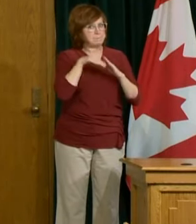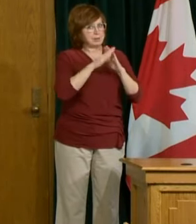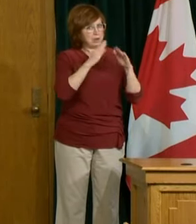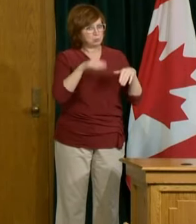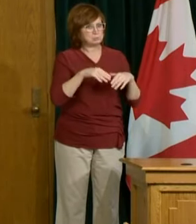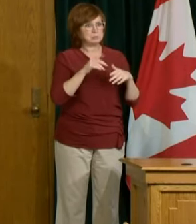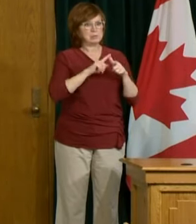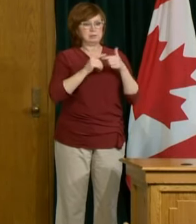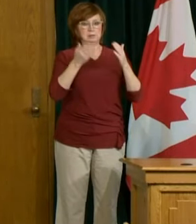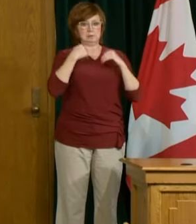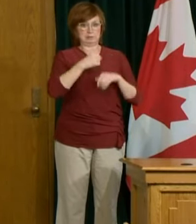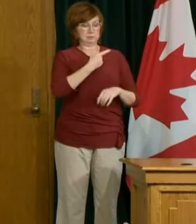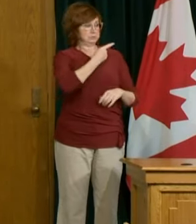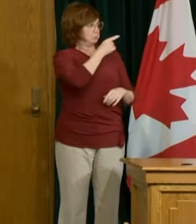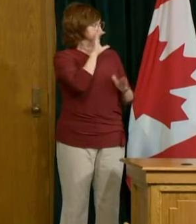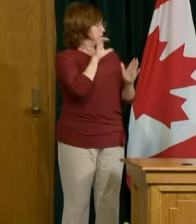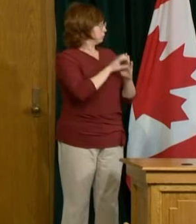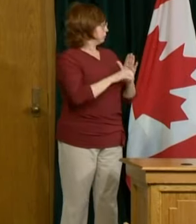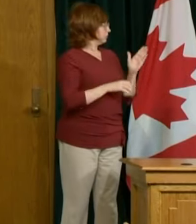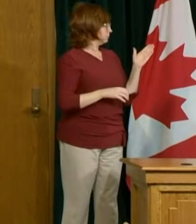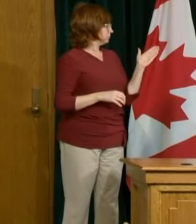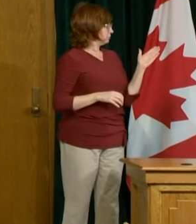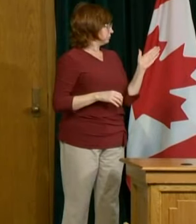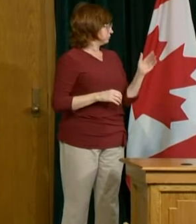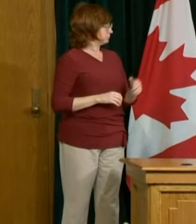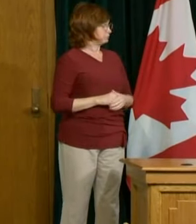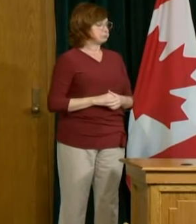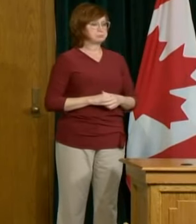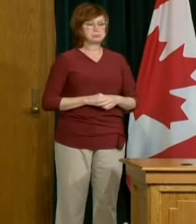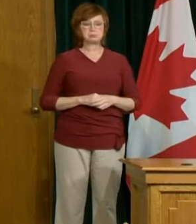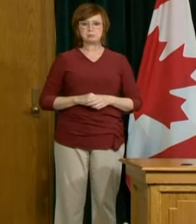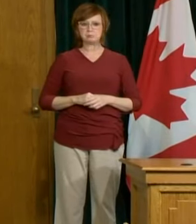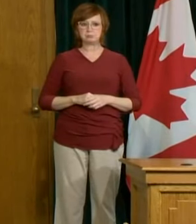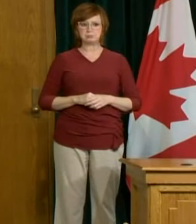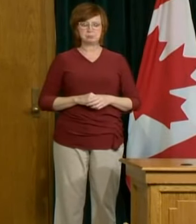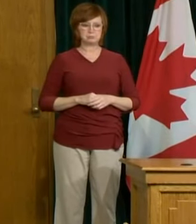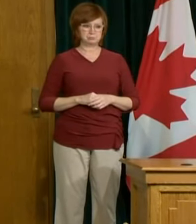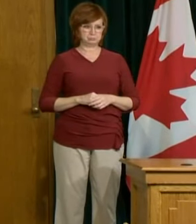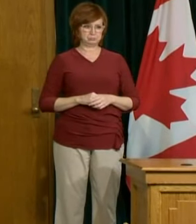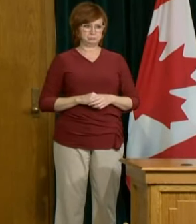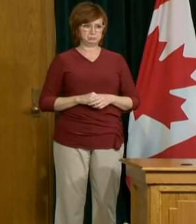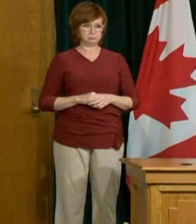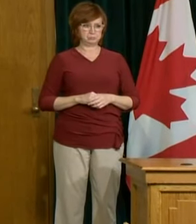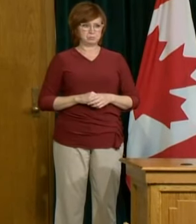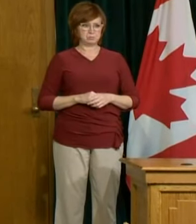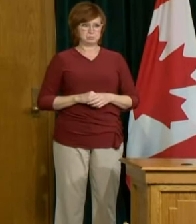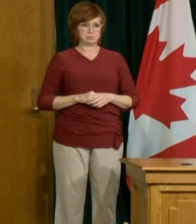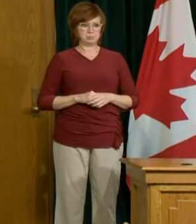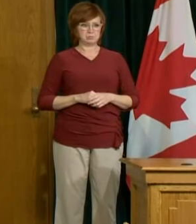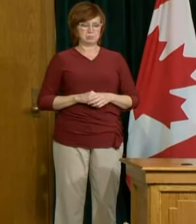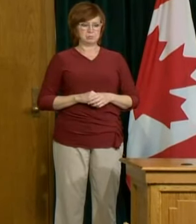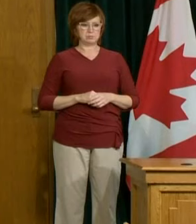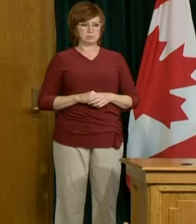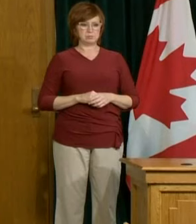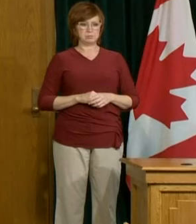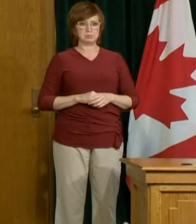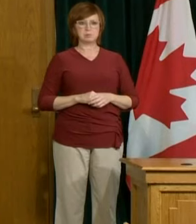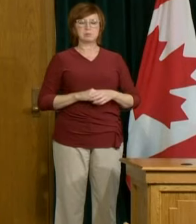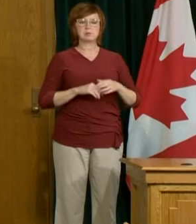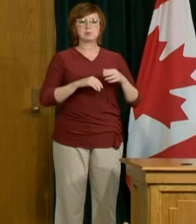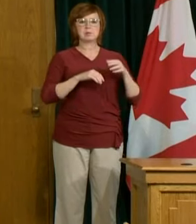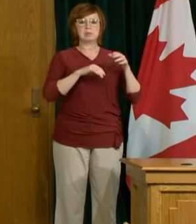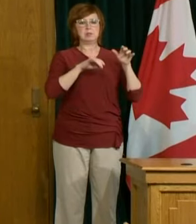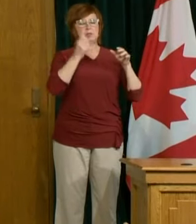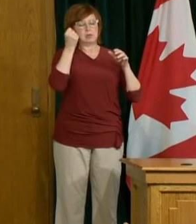table, we can appreciate again the same information in a bit more detail. So for example, in the